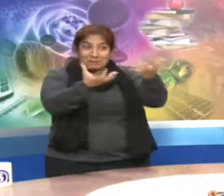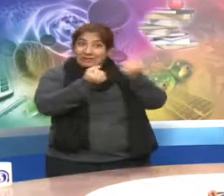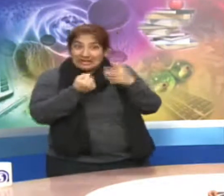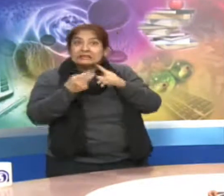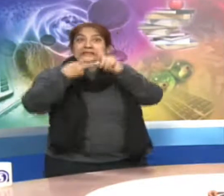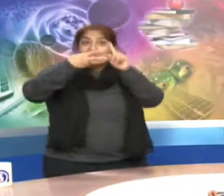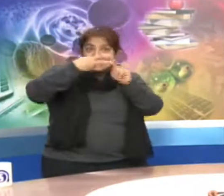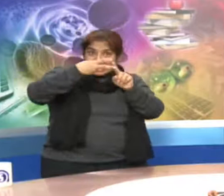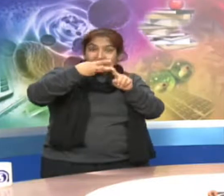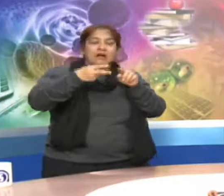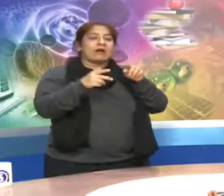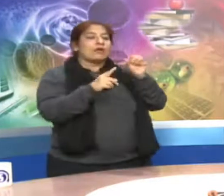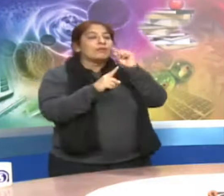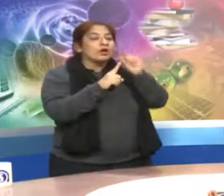a proof,